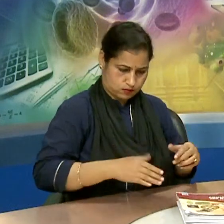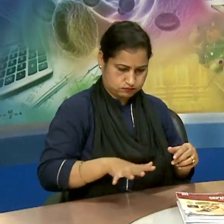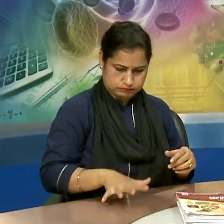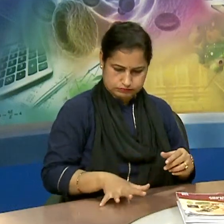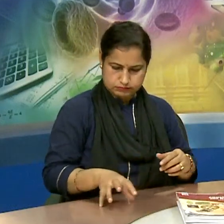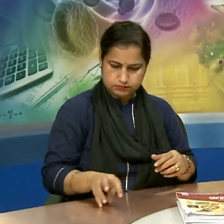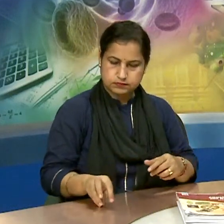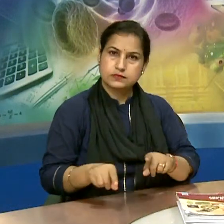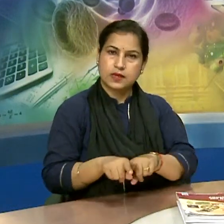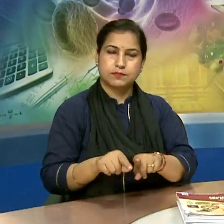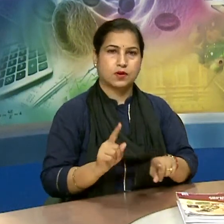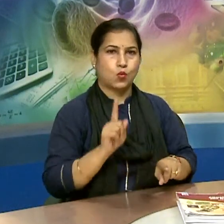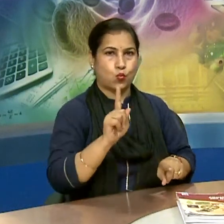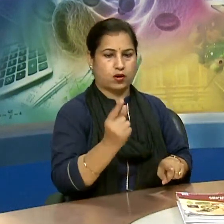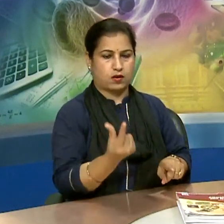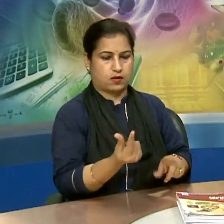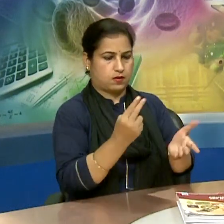different person.